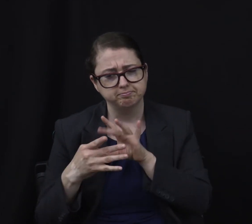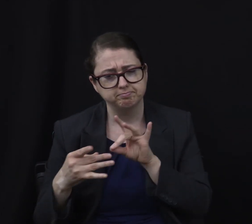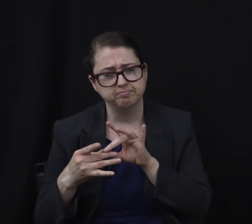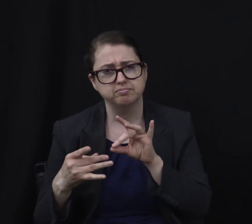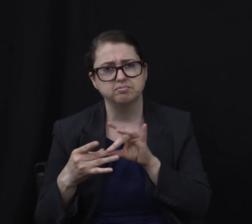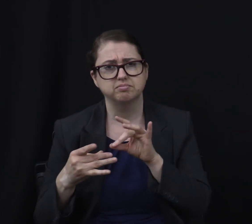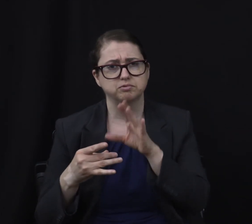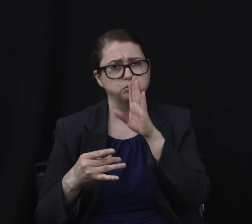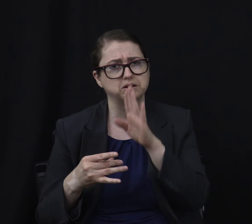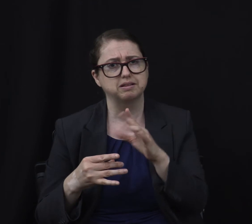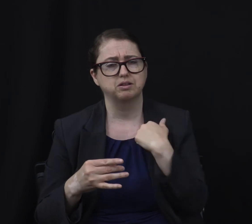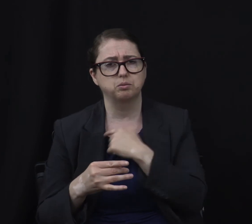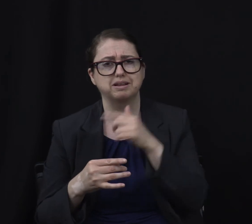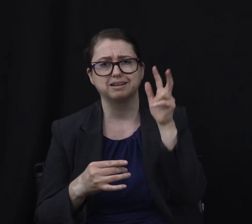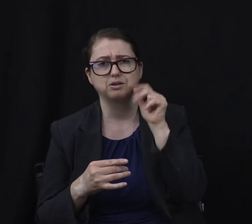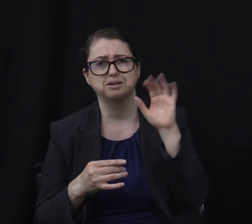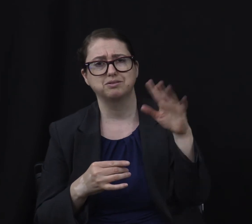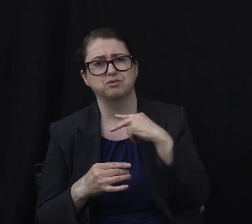to his voice.